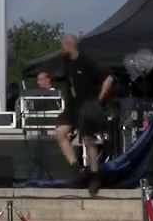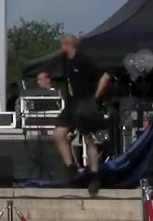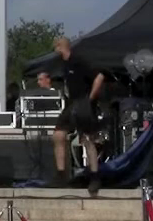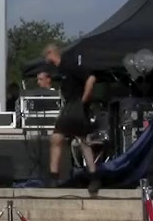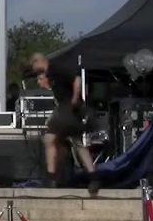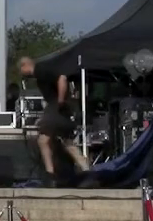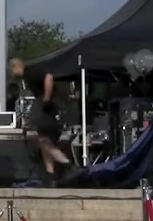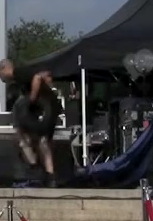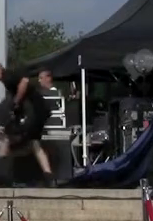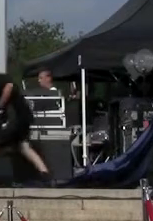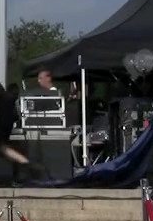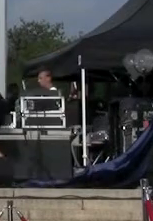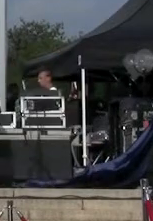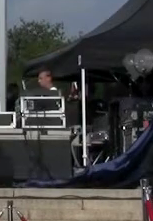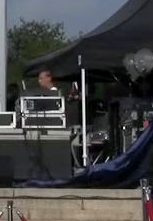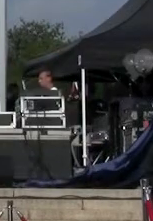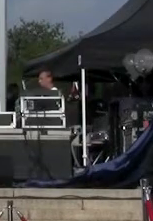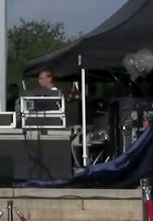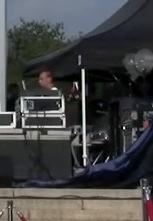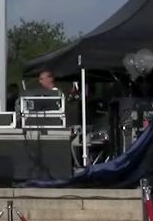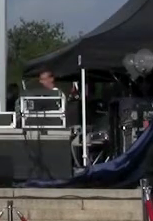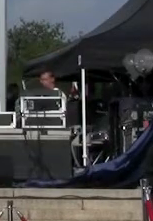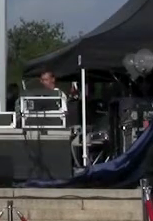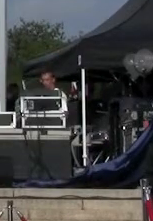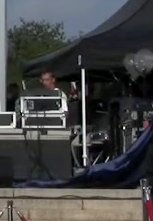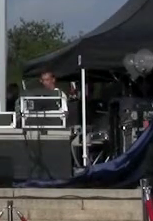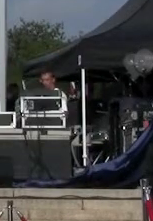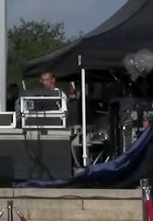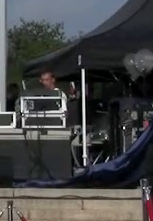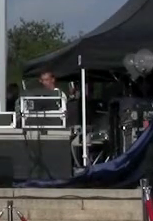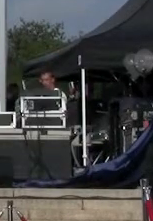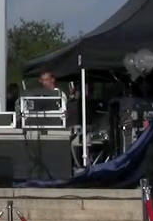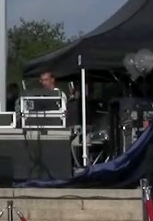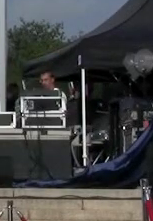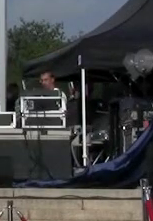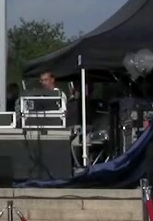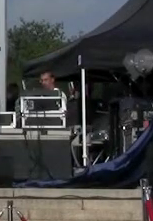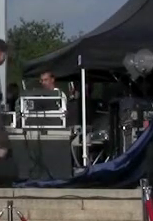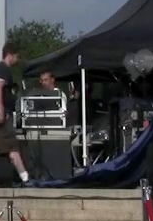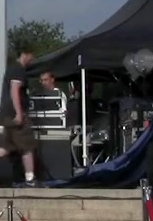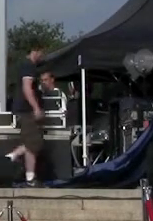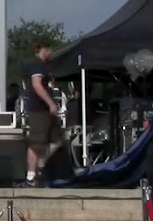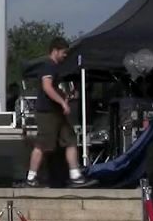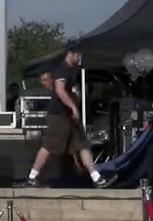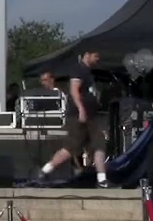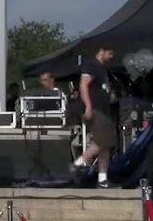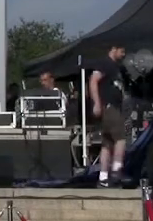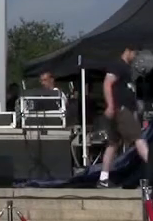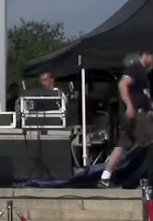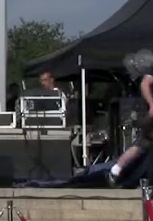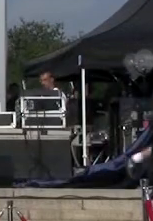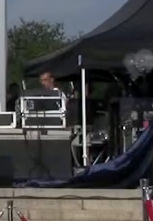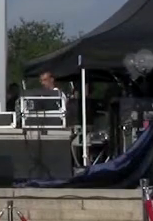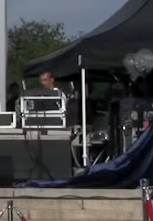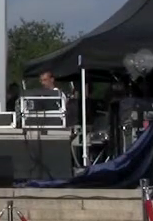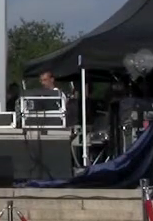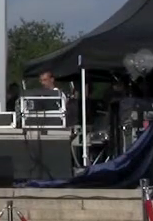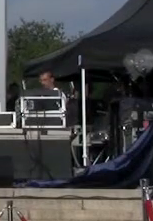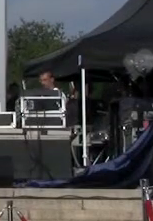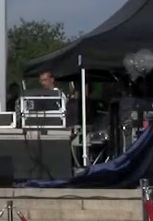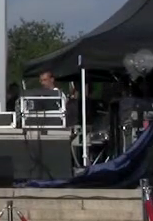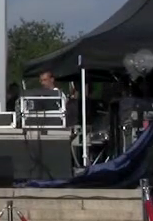This is a temple of freedom. Because they are forever enshrined as heroic